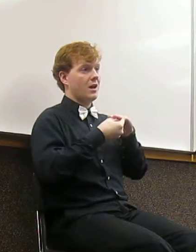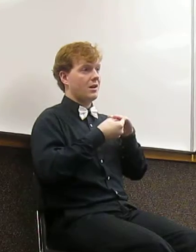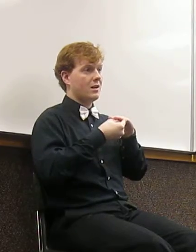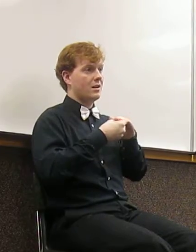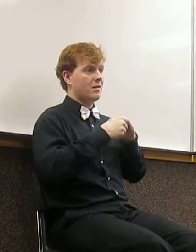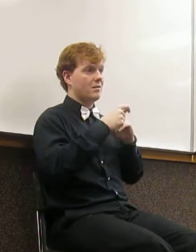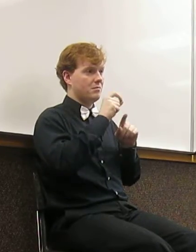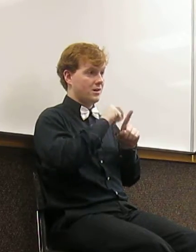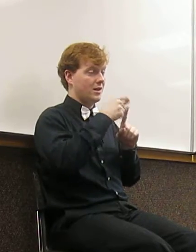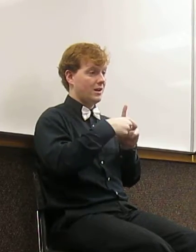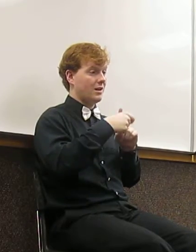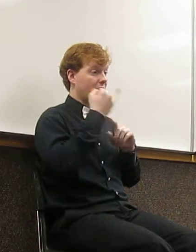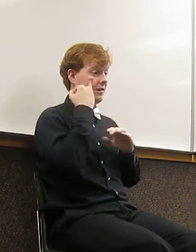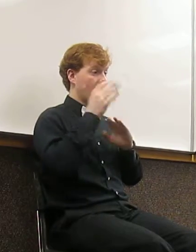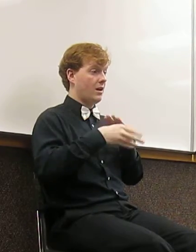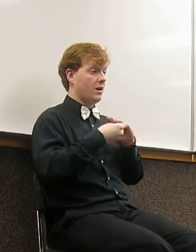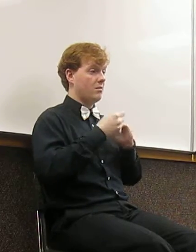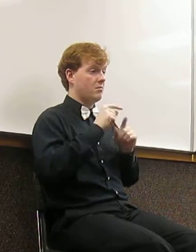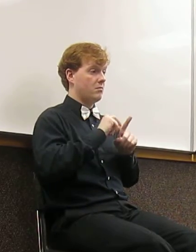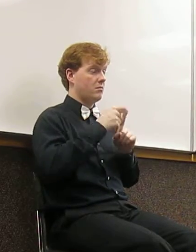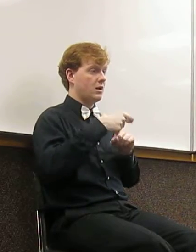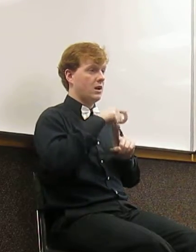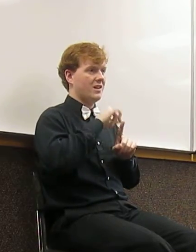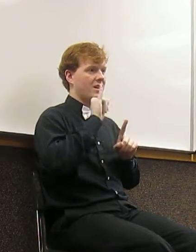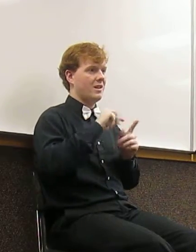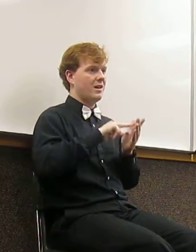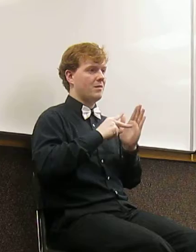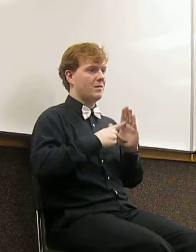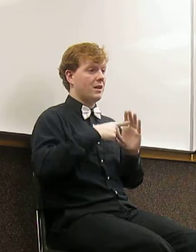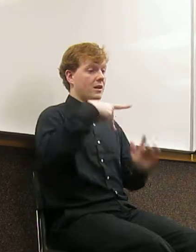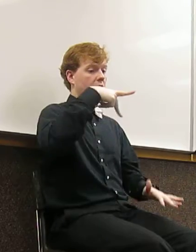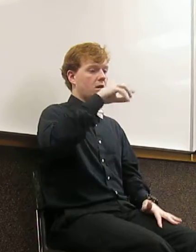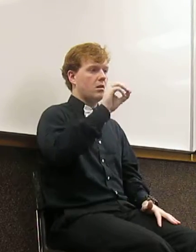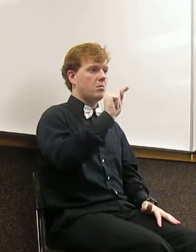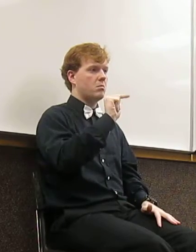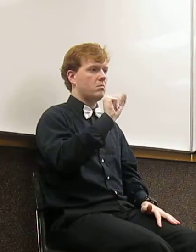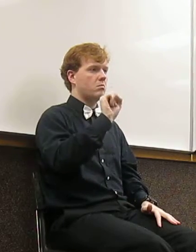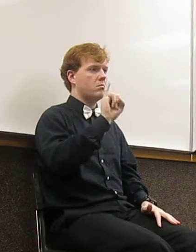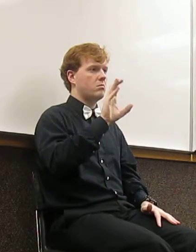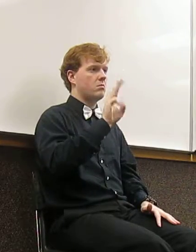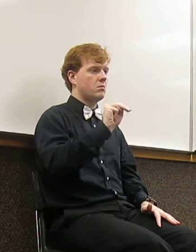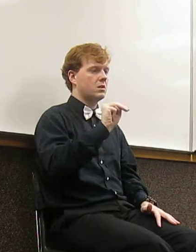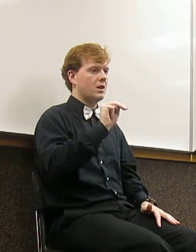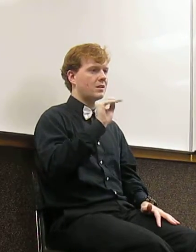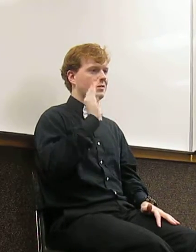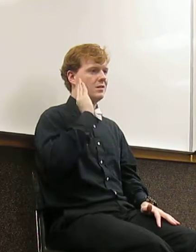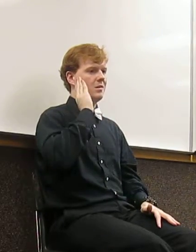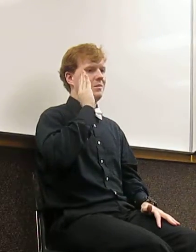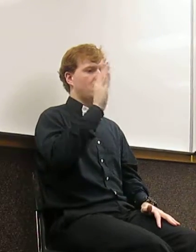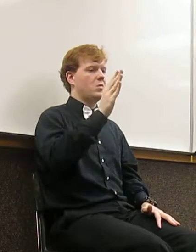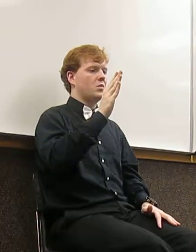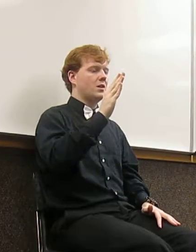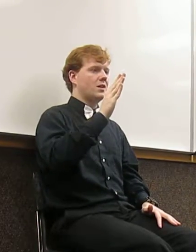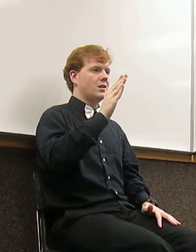well, then that potassium is getting the water where it needs to go. So it saturates